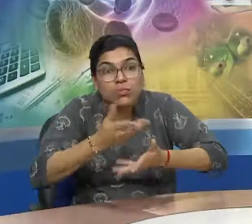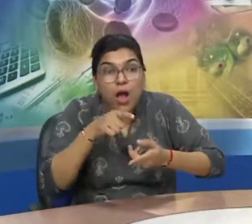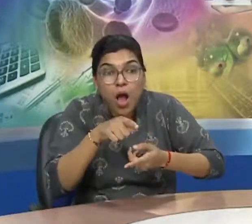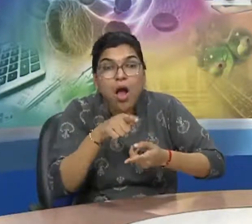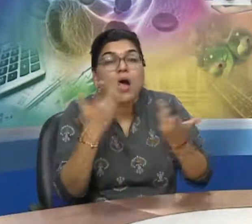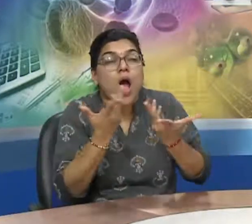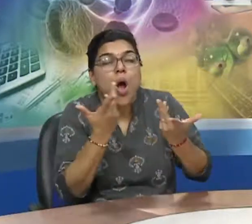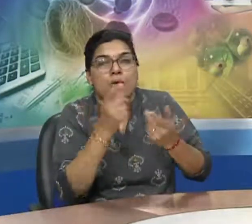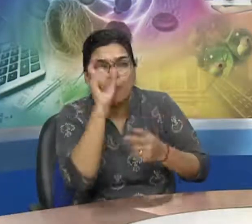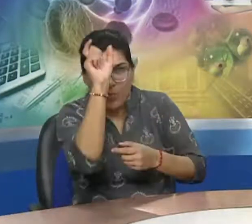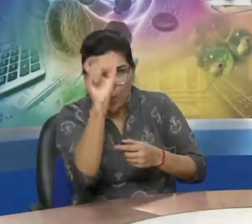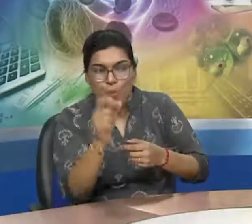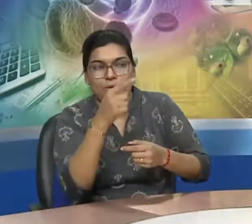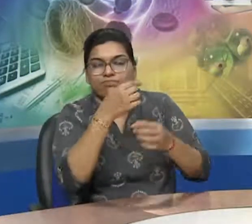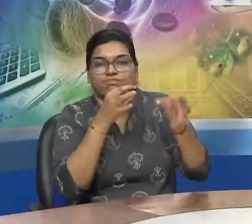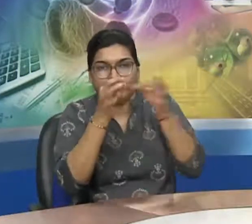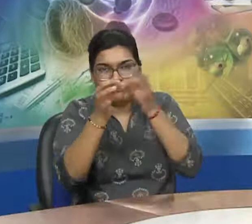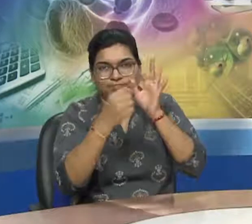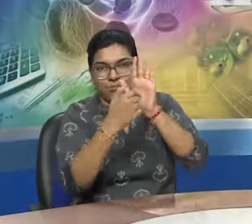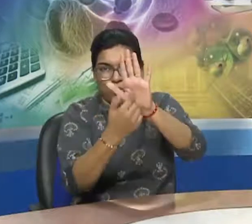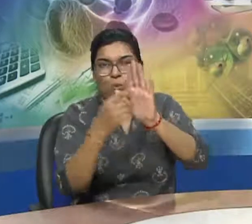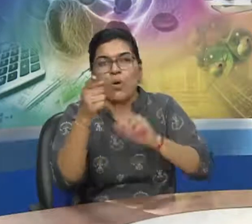used in the poem.